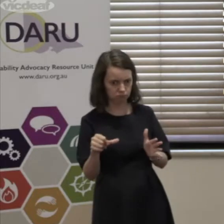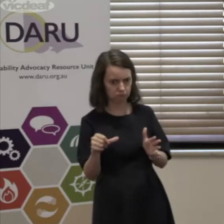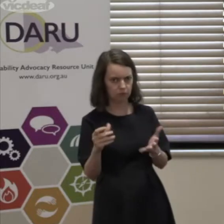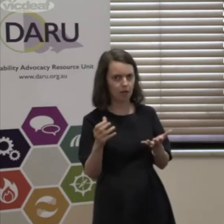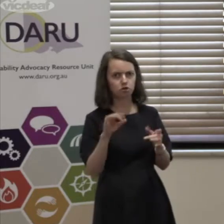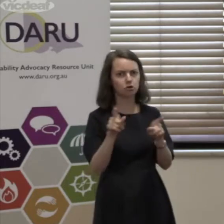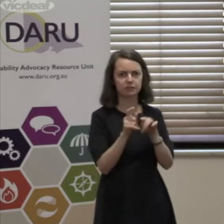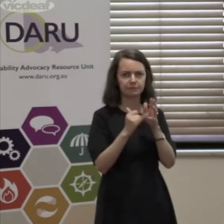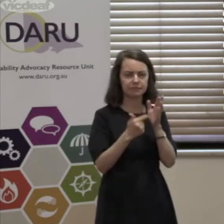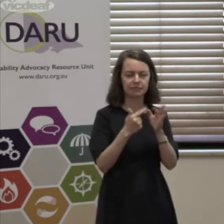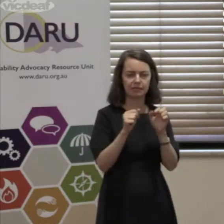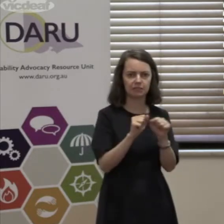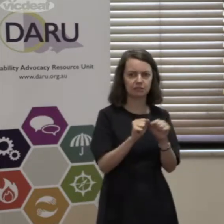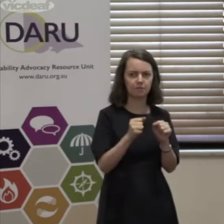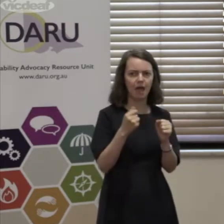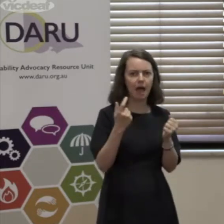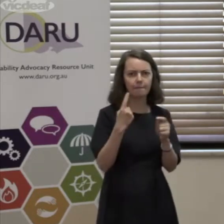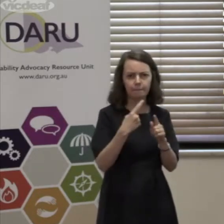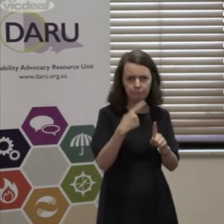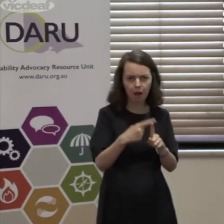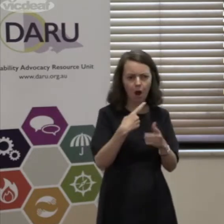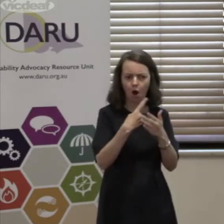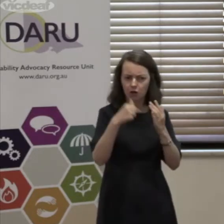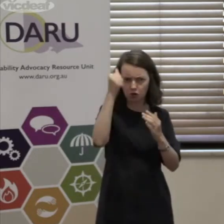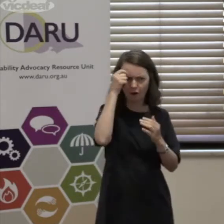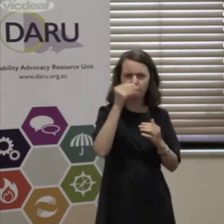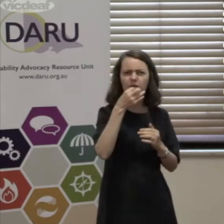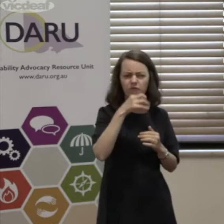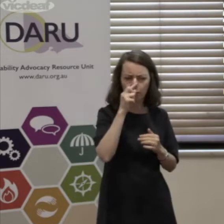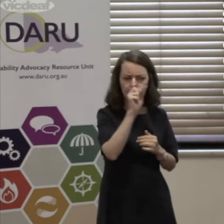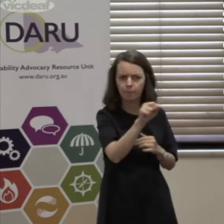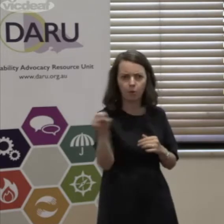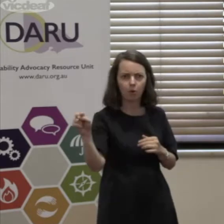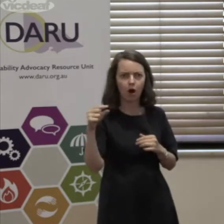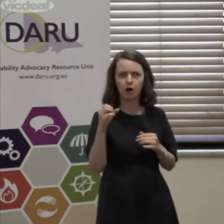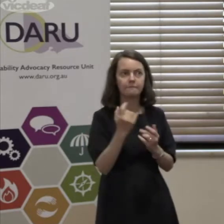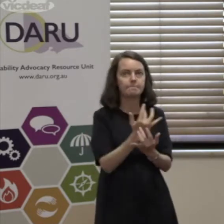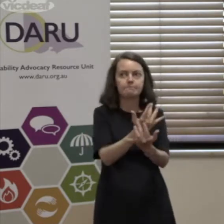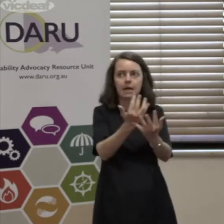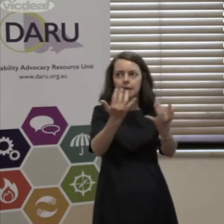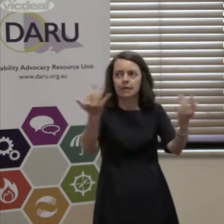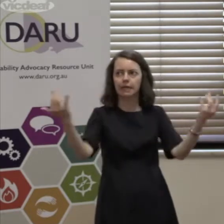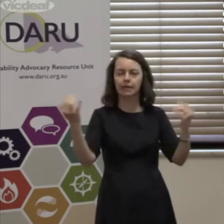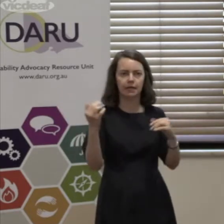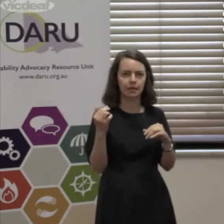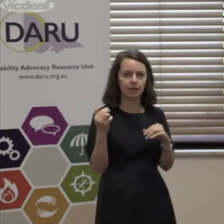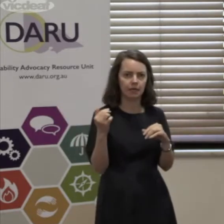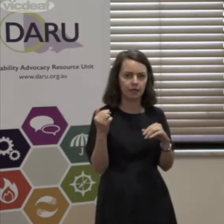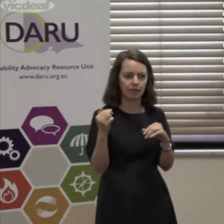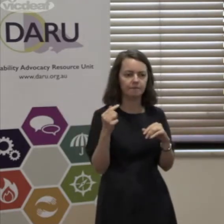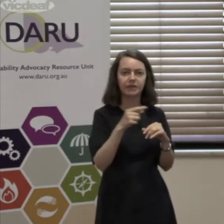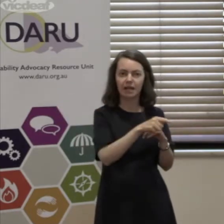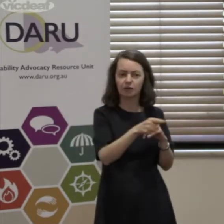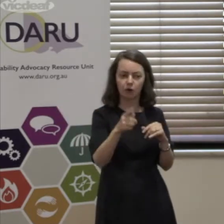And I've only got a relatively small sample size of people who have been self-managing who say that it's okay. So they say there is a little bit of